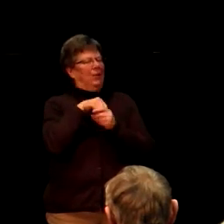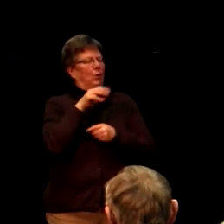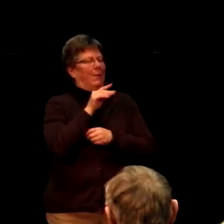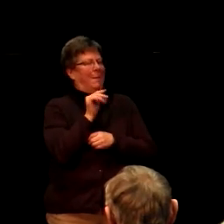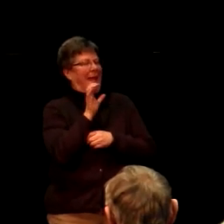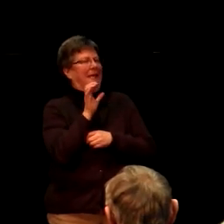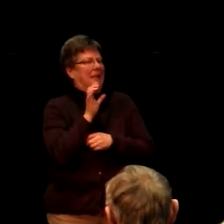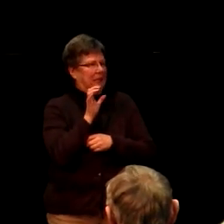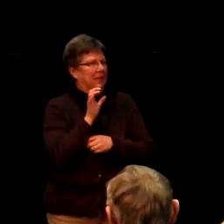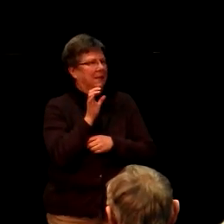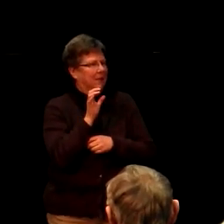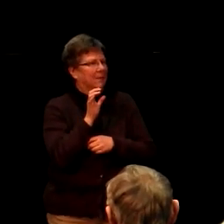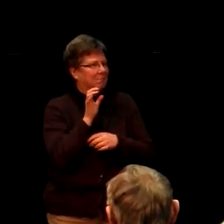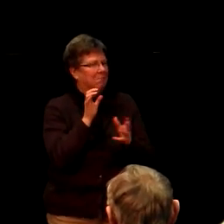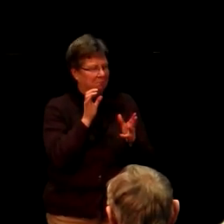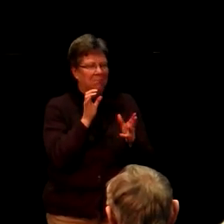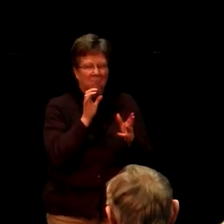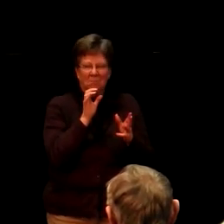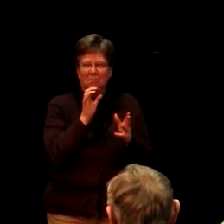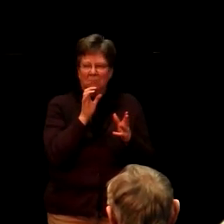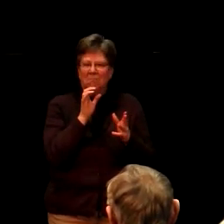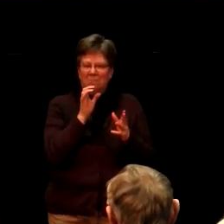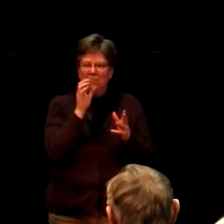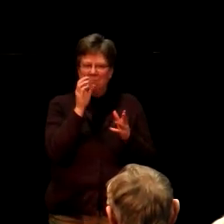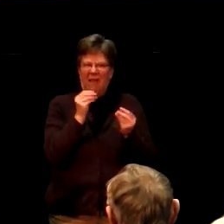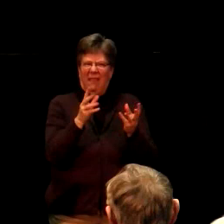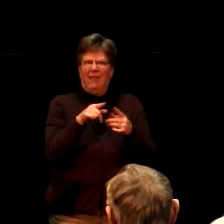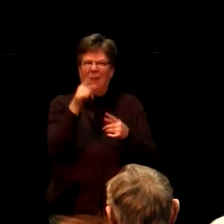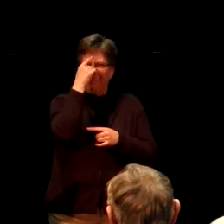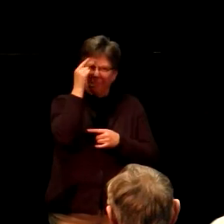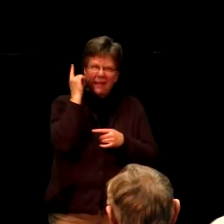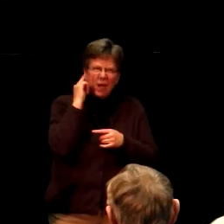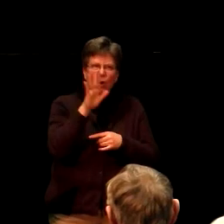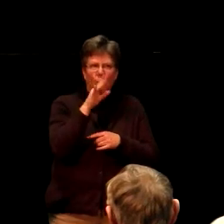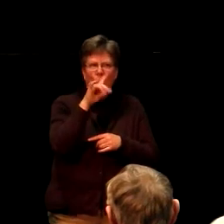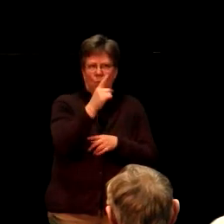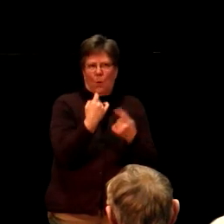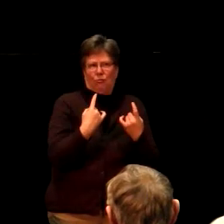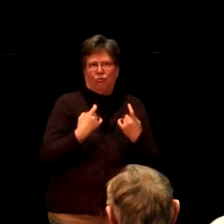our future viewers by letting them hear your question.